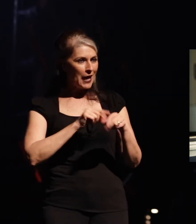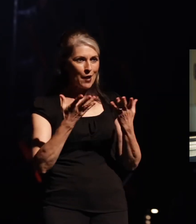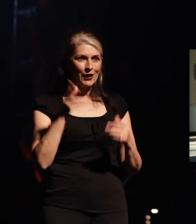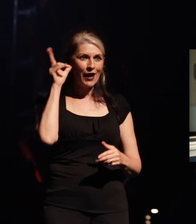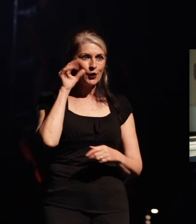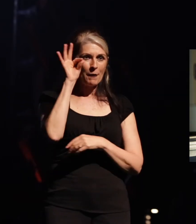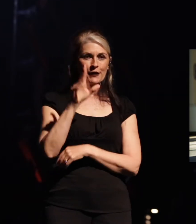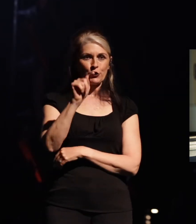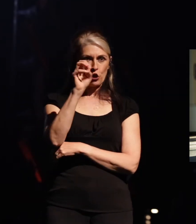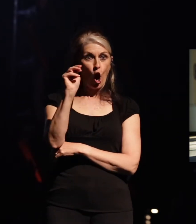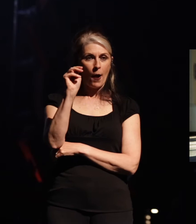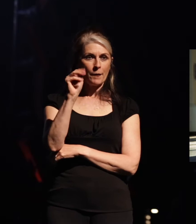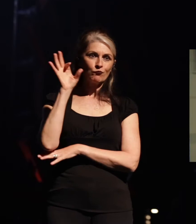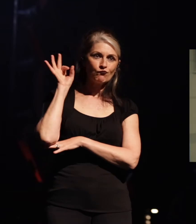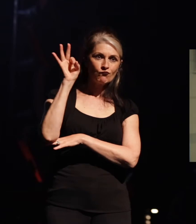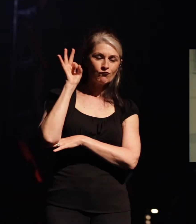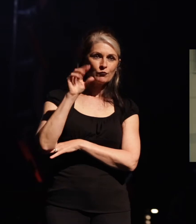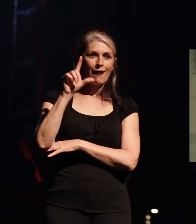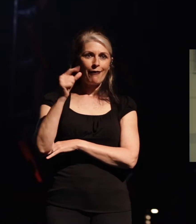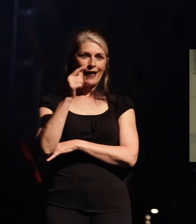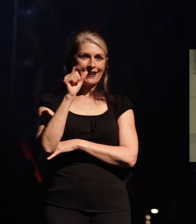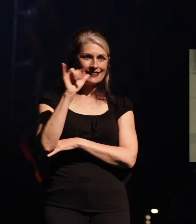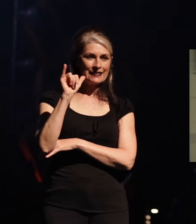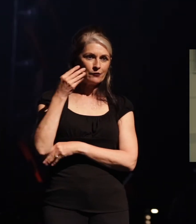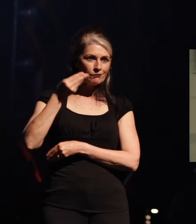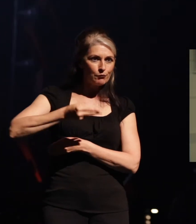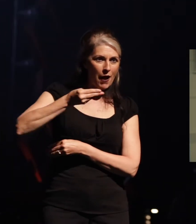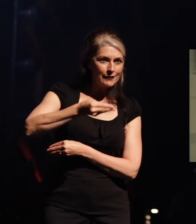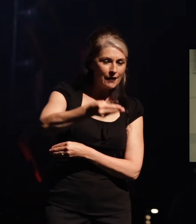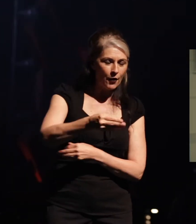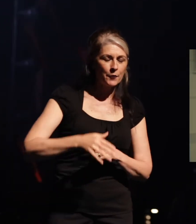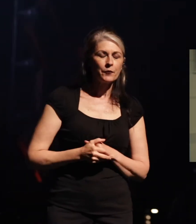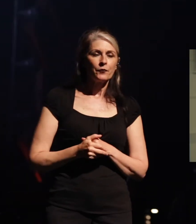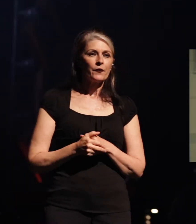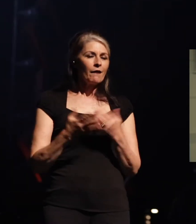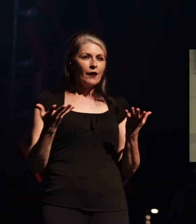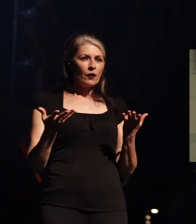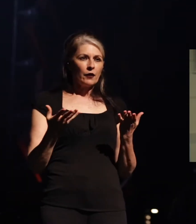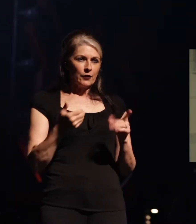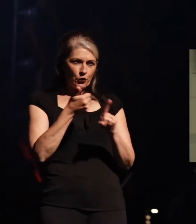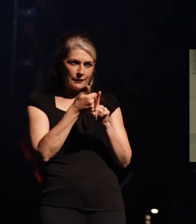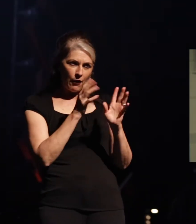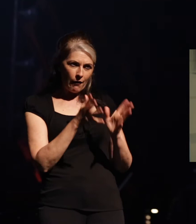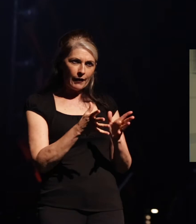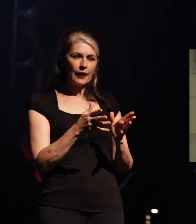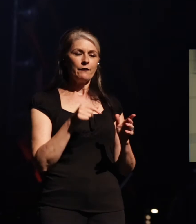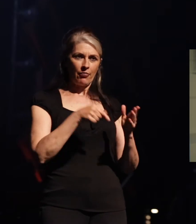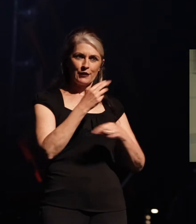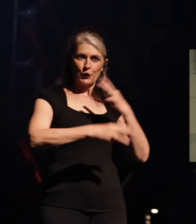Tom talk about legacy and what legacy you wanted to leave in the world